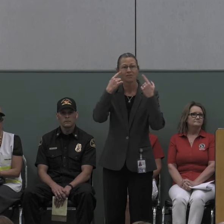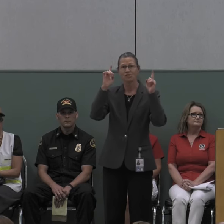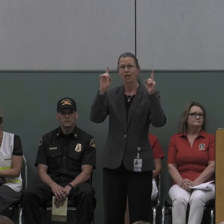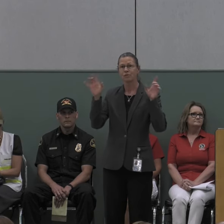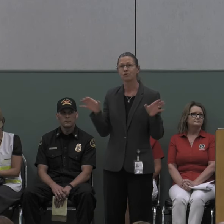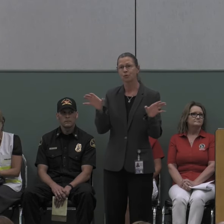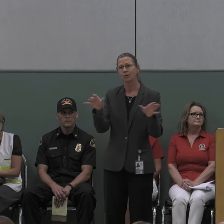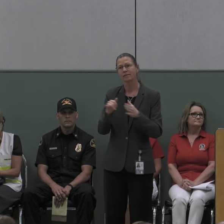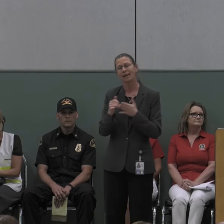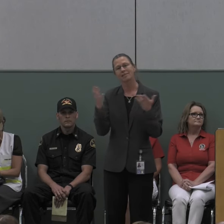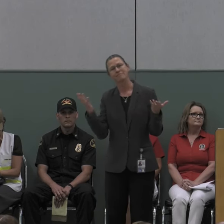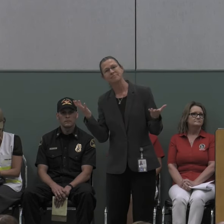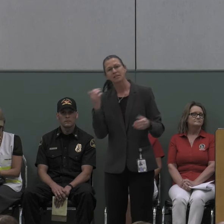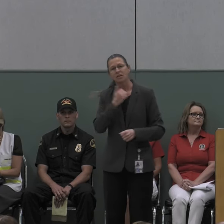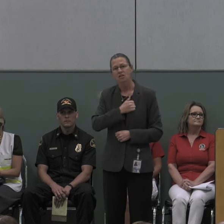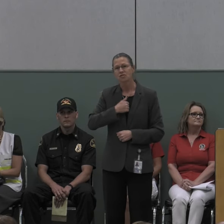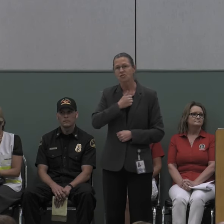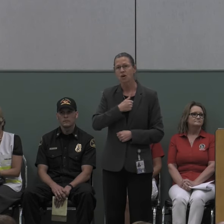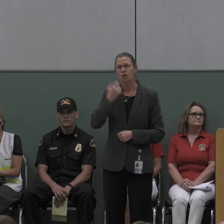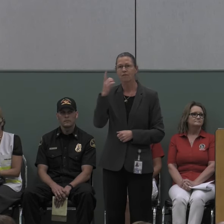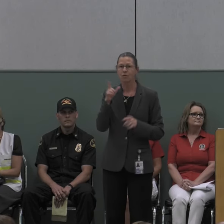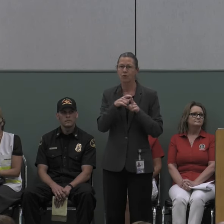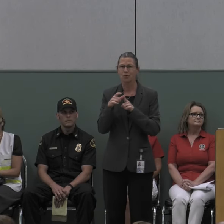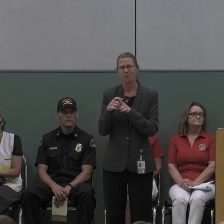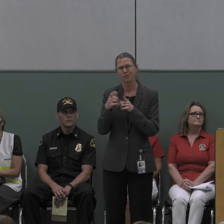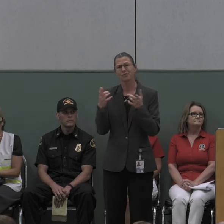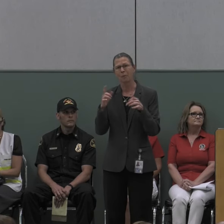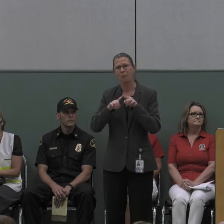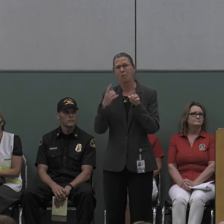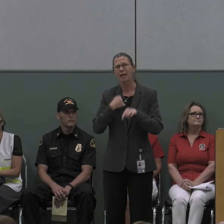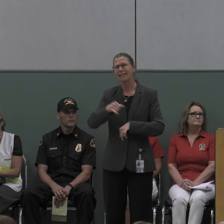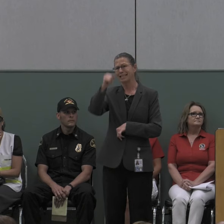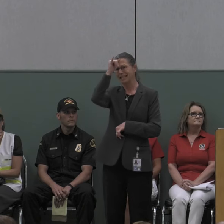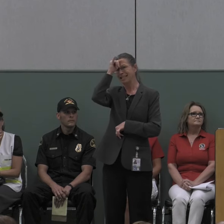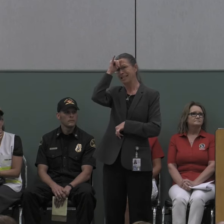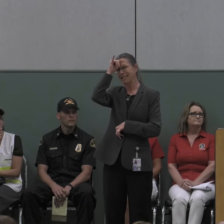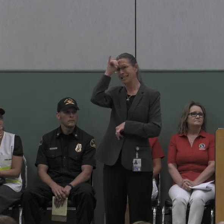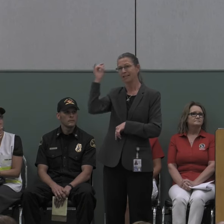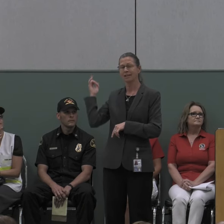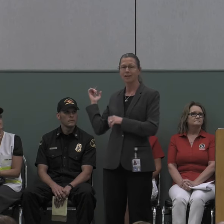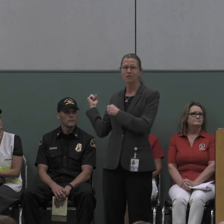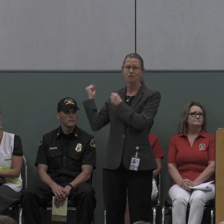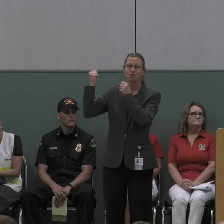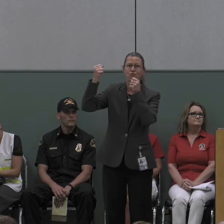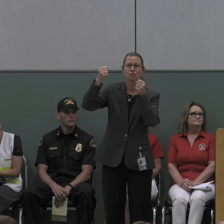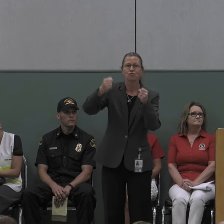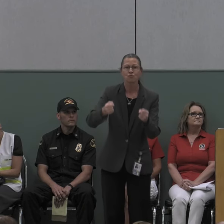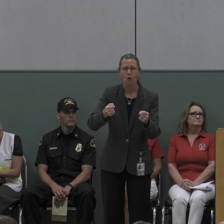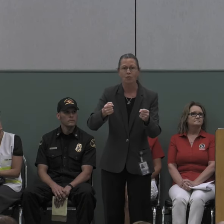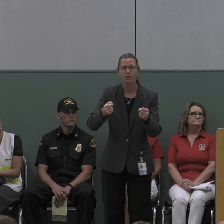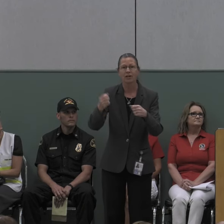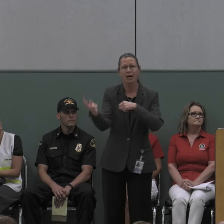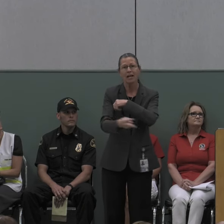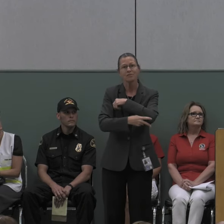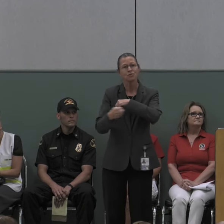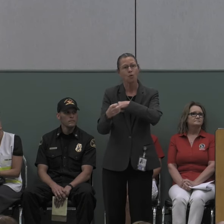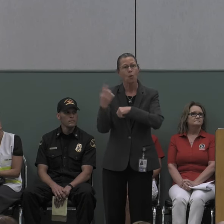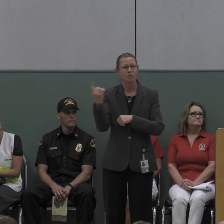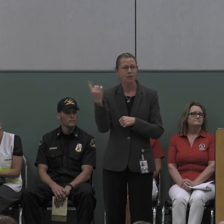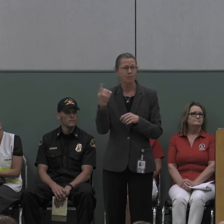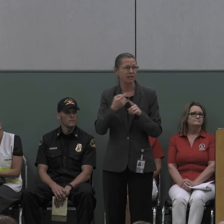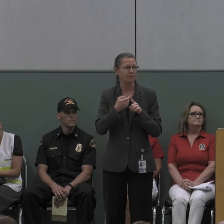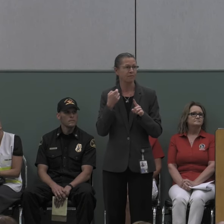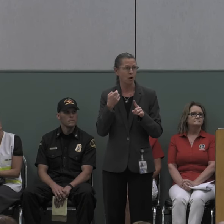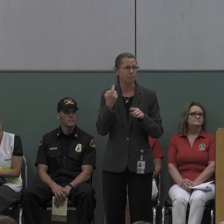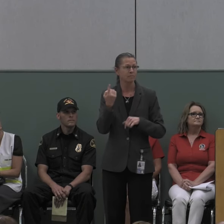Sorry for the words, but we had an idiot come in from out of town and take something from one of ours that wasn't